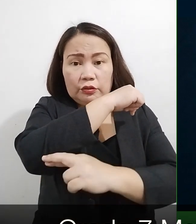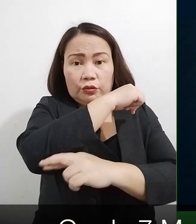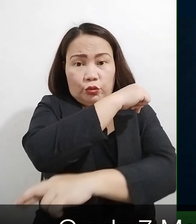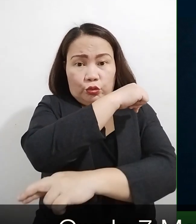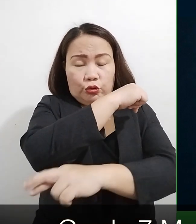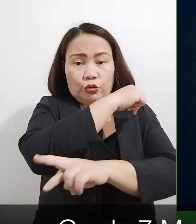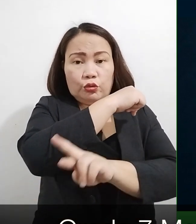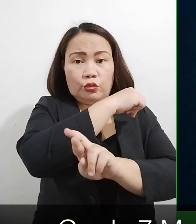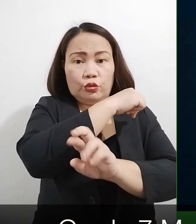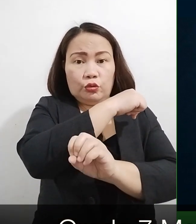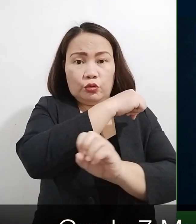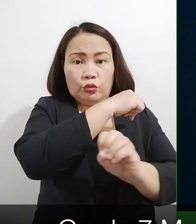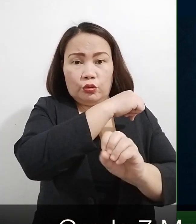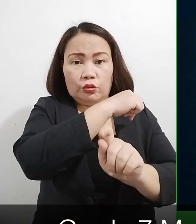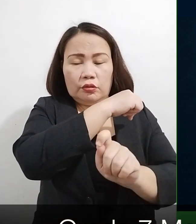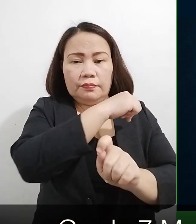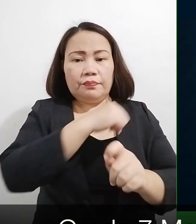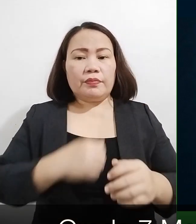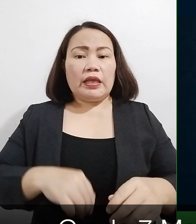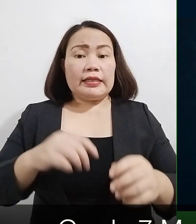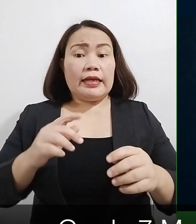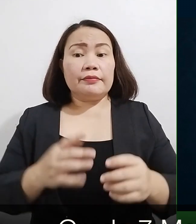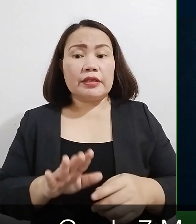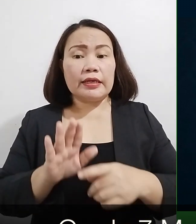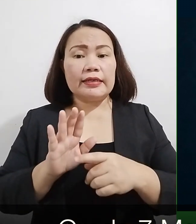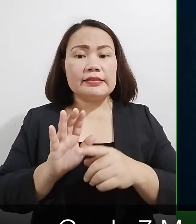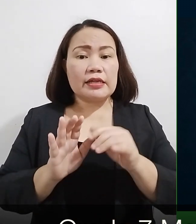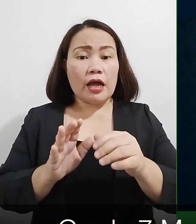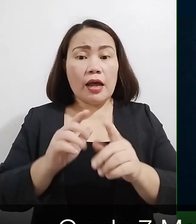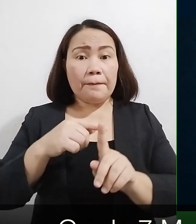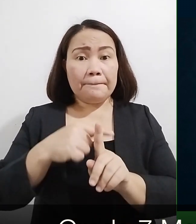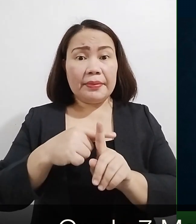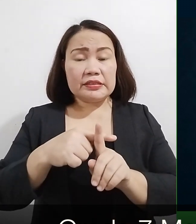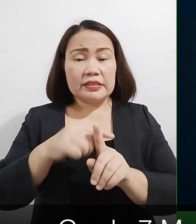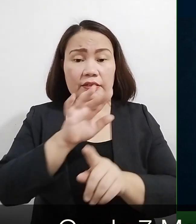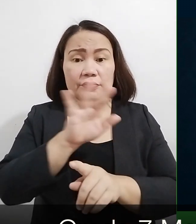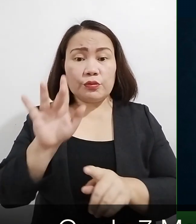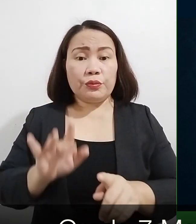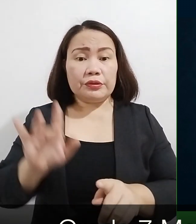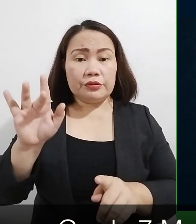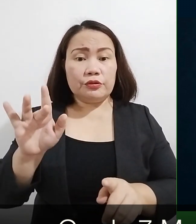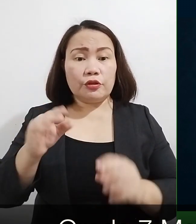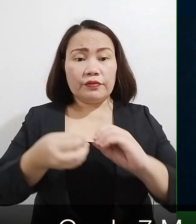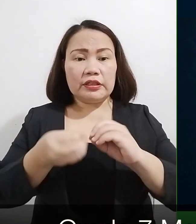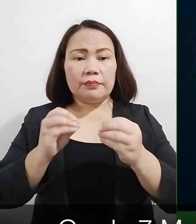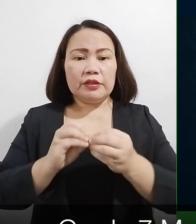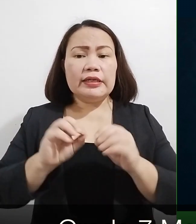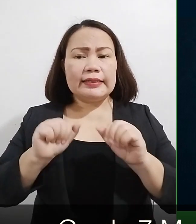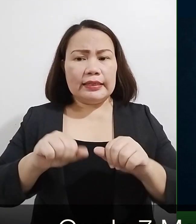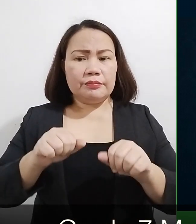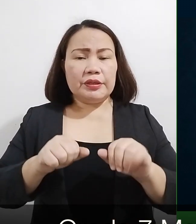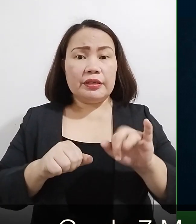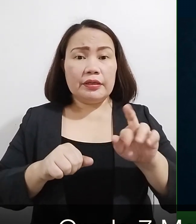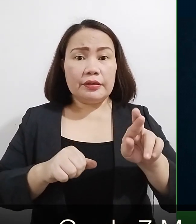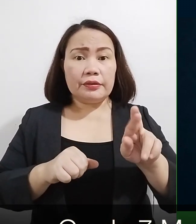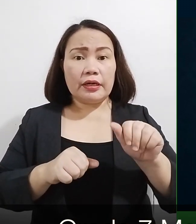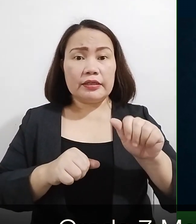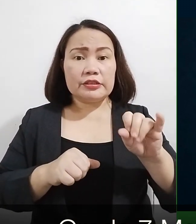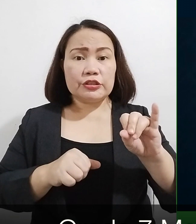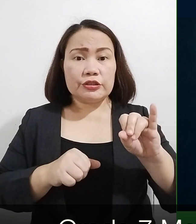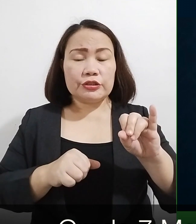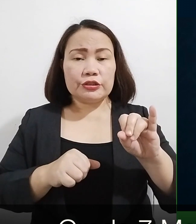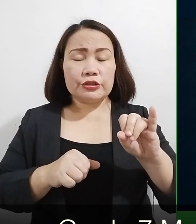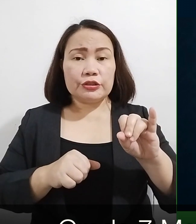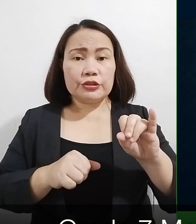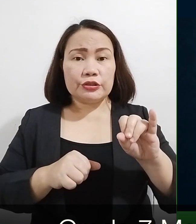root? This is the positive square root of a number. It can be rational or irrational. So, kanina nga, itong mga